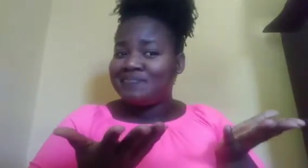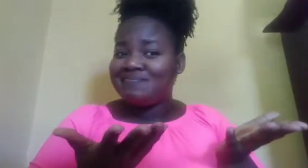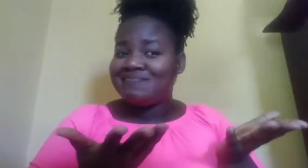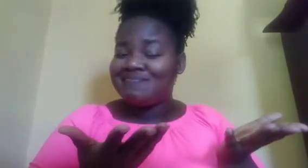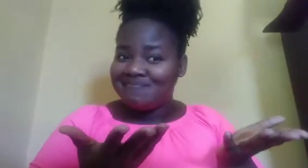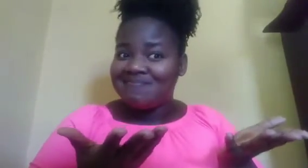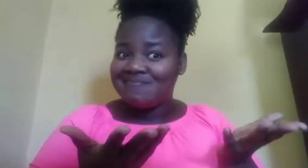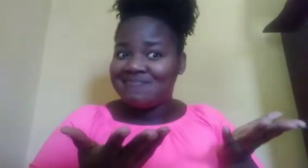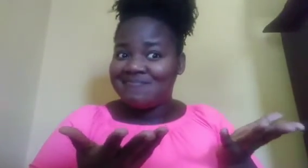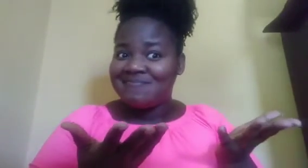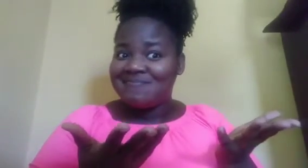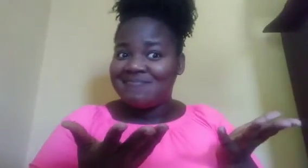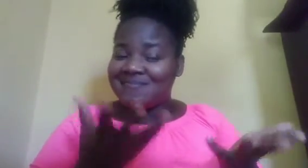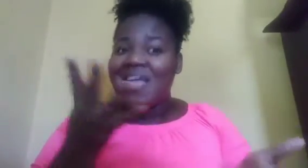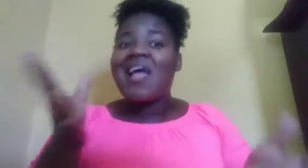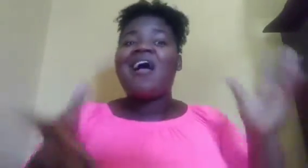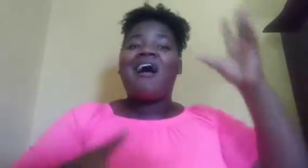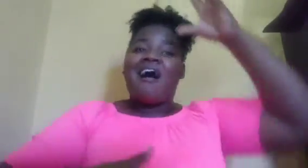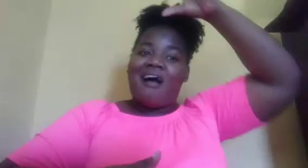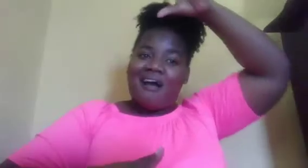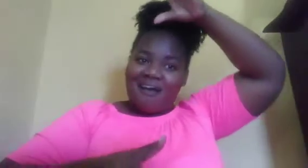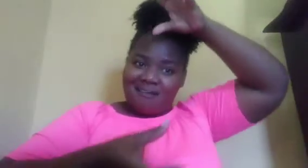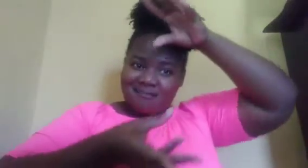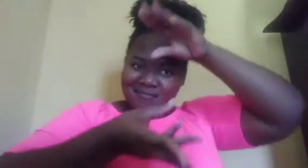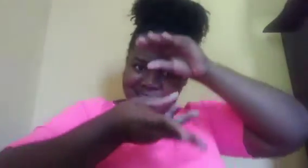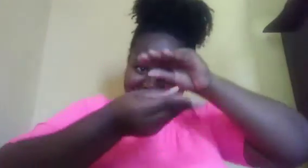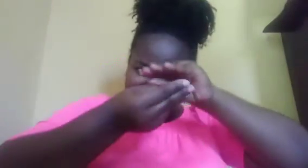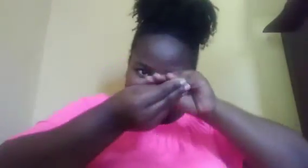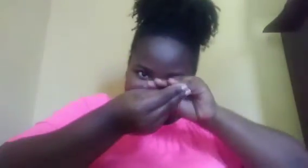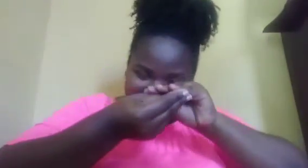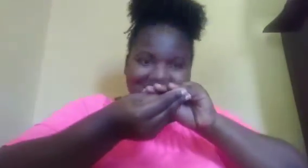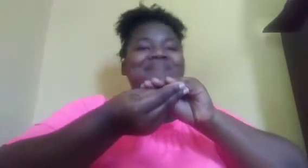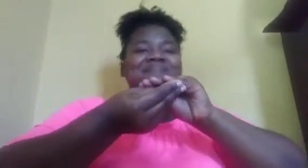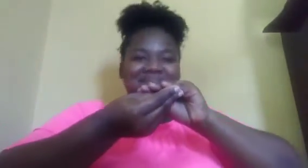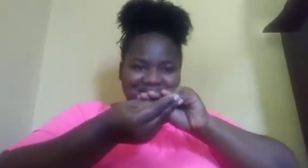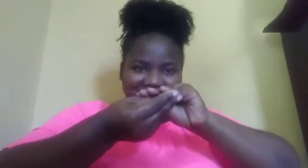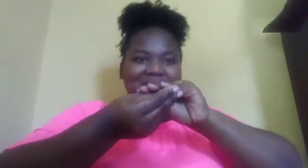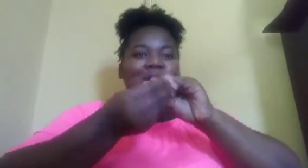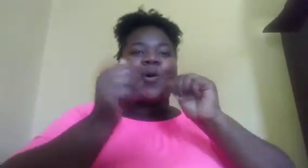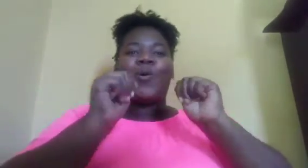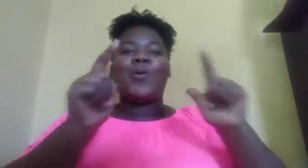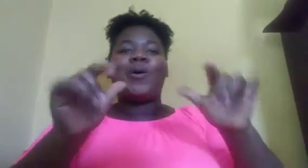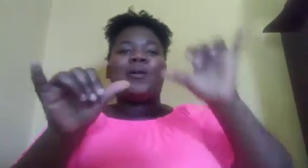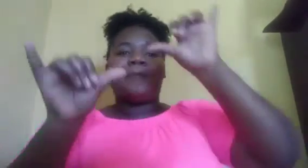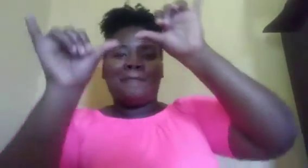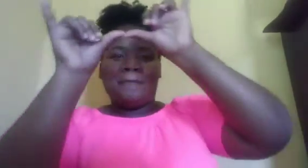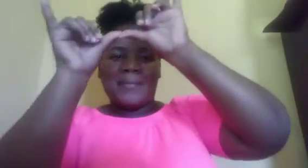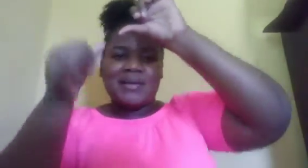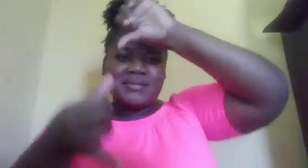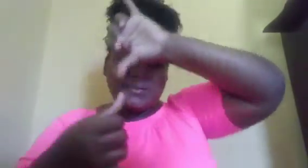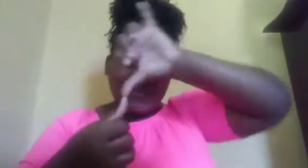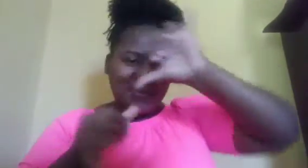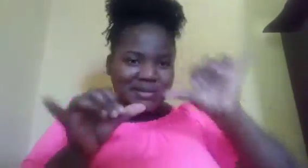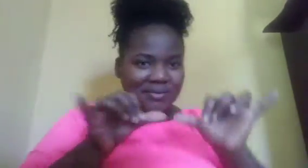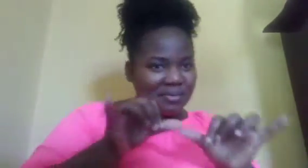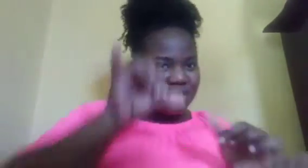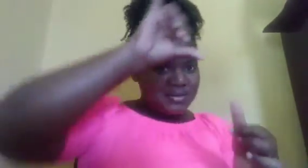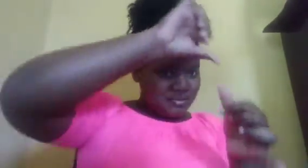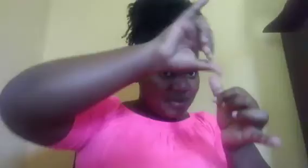So what does it mean again? Adding. all the